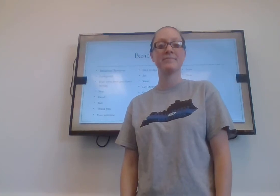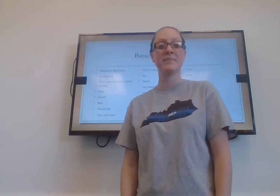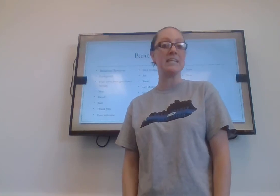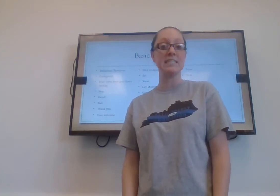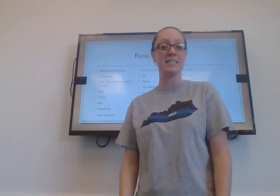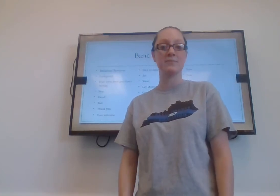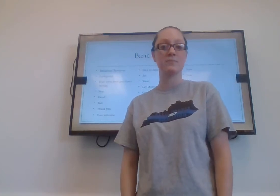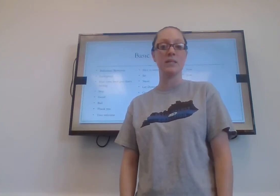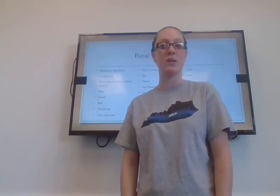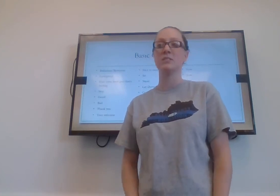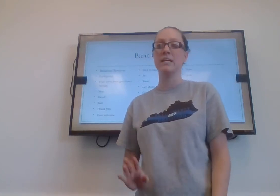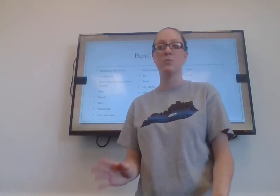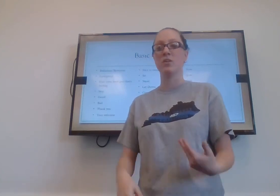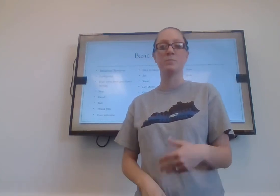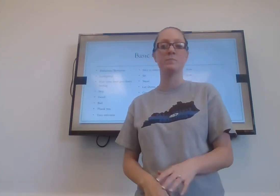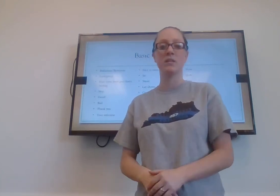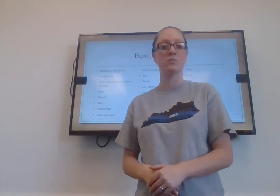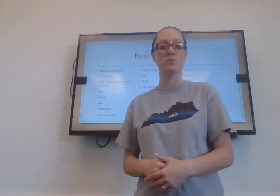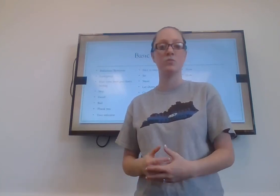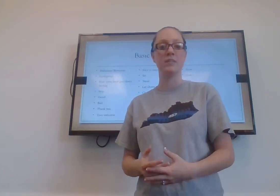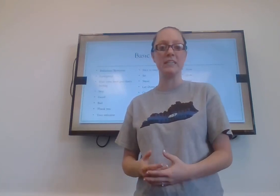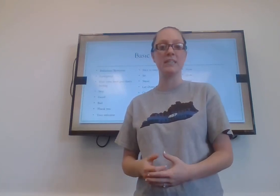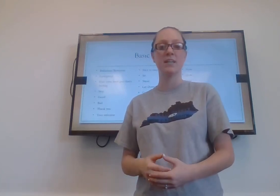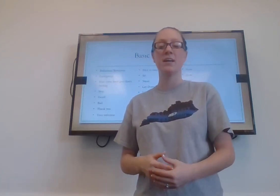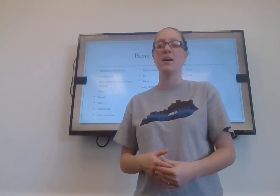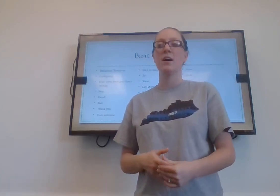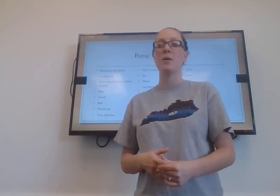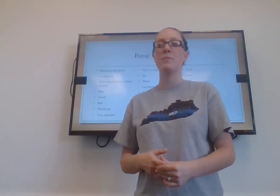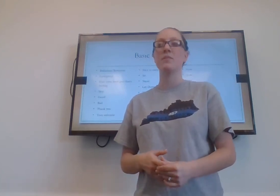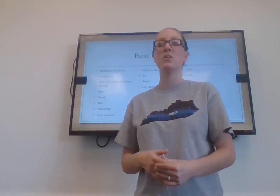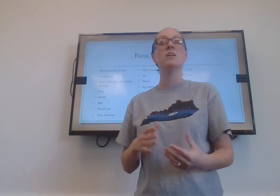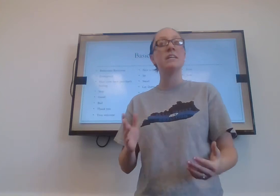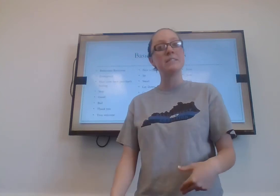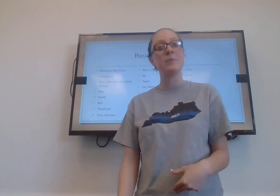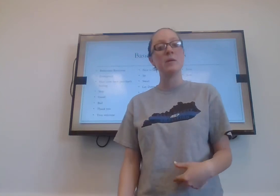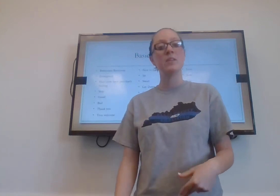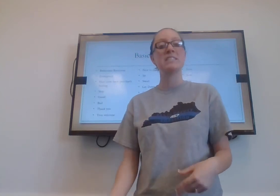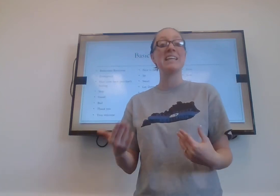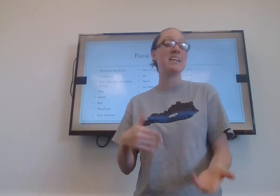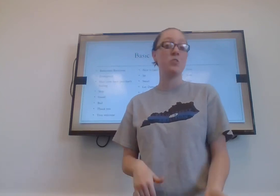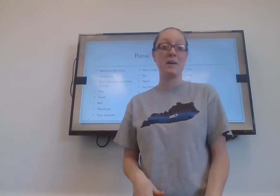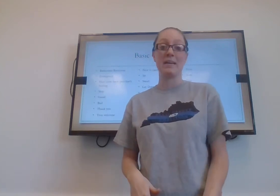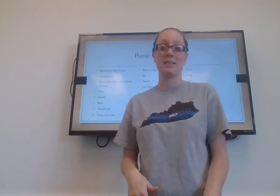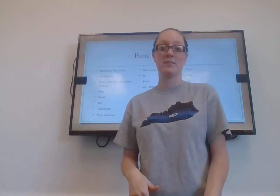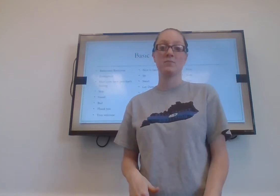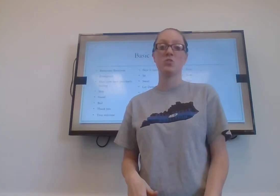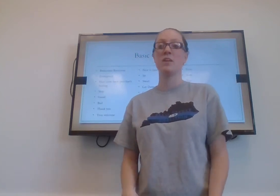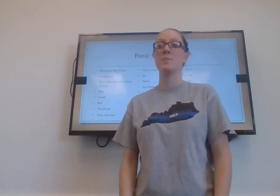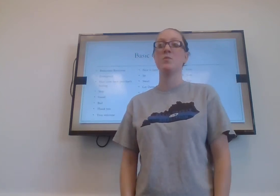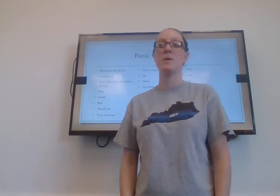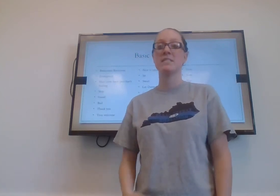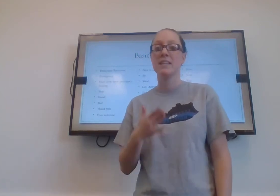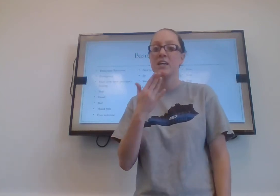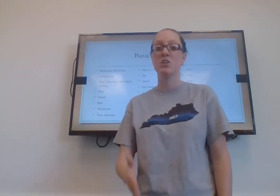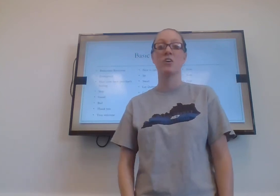and that's it. They don't say you're welcome. They don't do anything. There is some people that say thank you back. So you may say thank you, and they'll go,